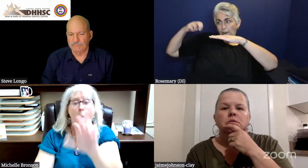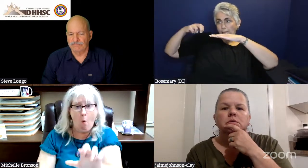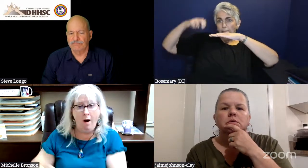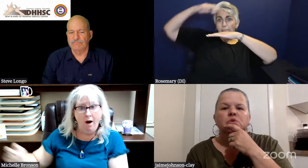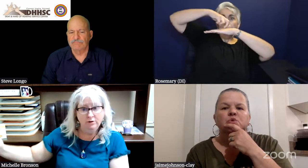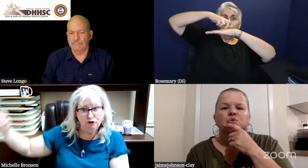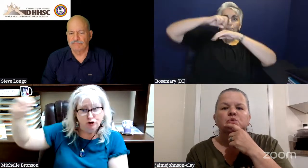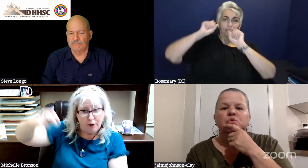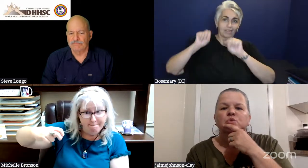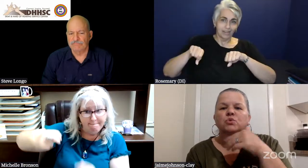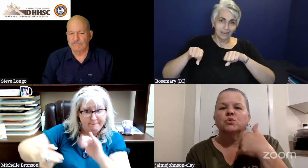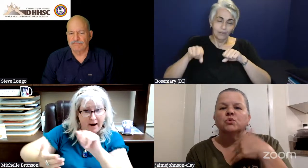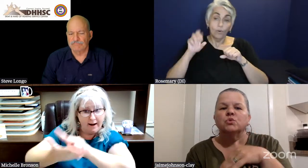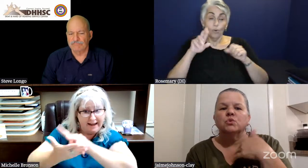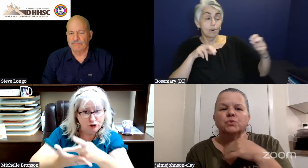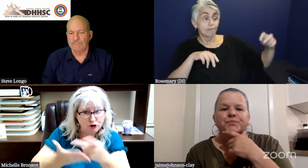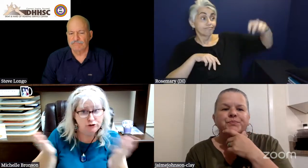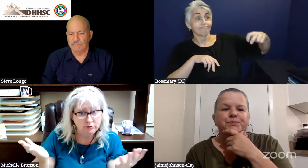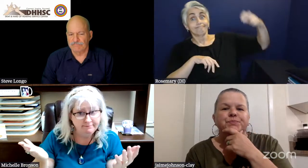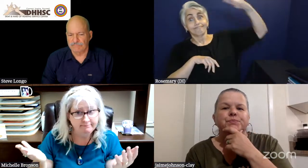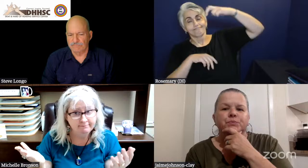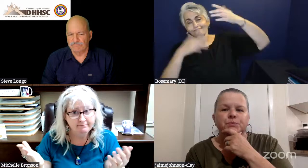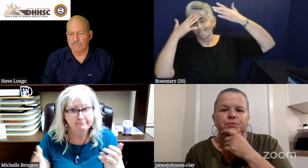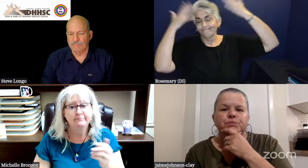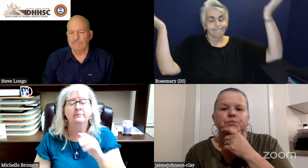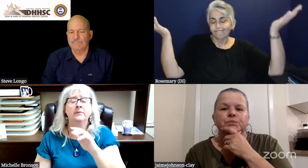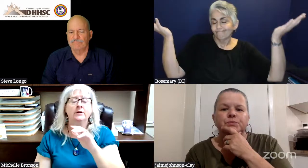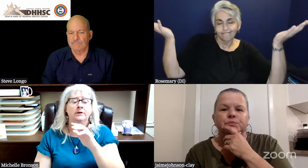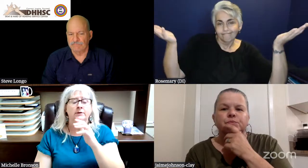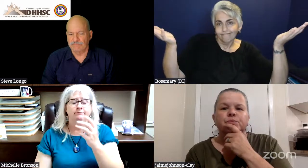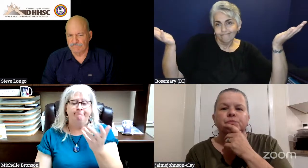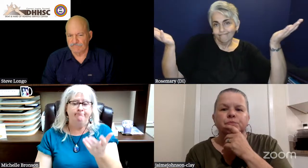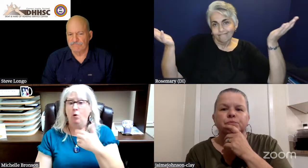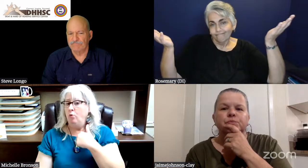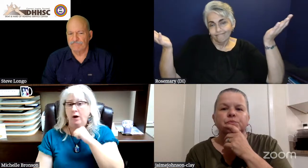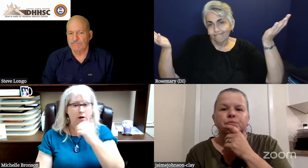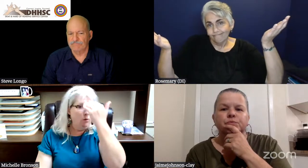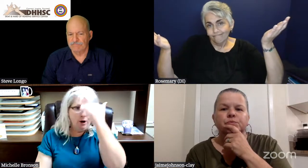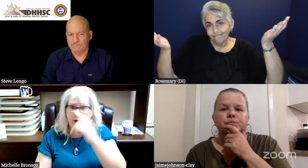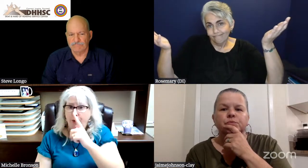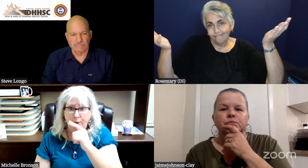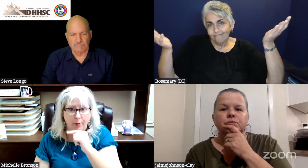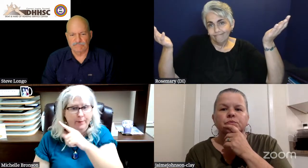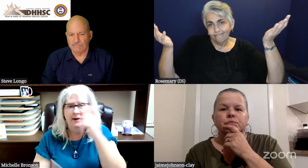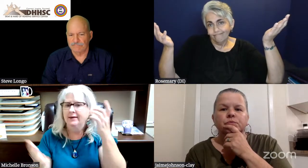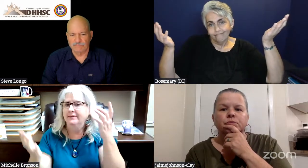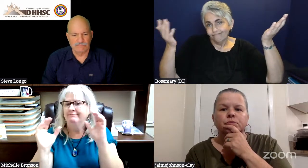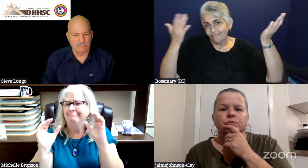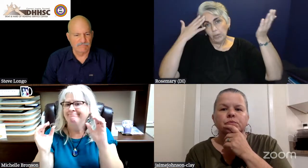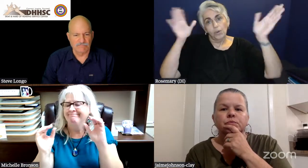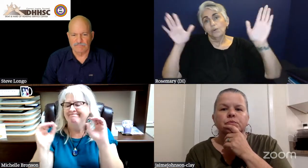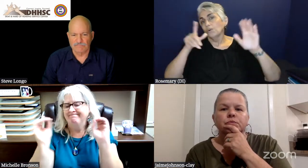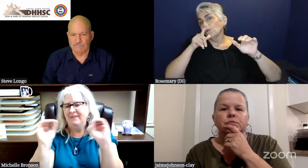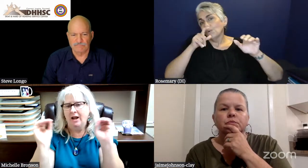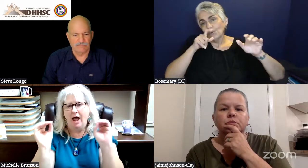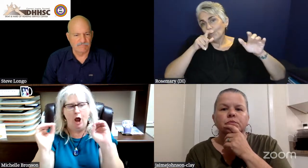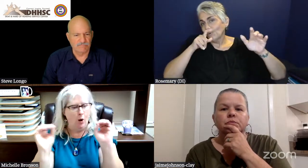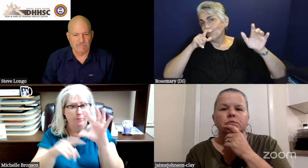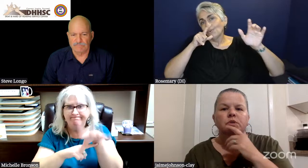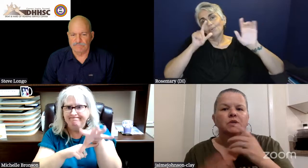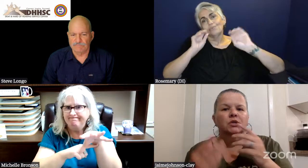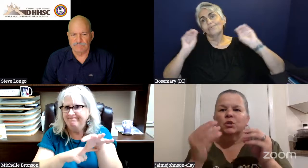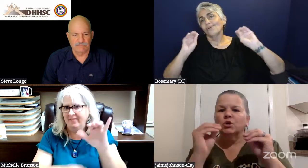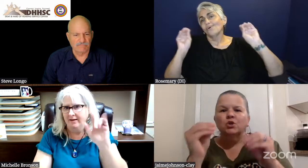attached Oh, we have the mural, where the mural is. where the mural is. They might have climbed up because of some